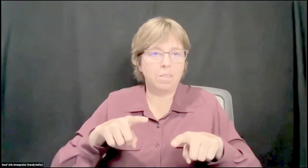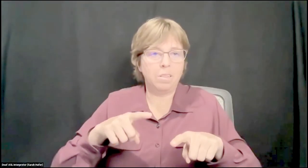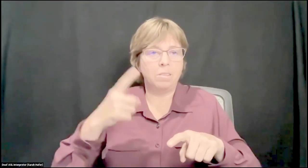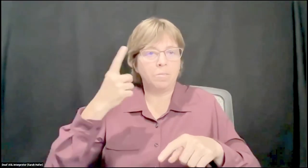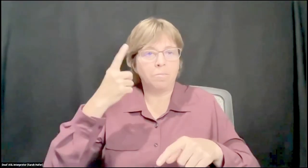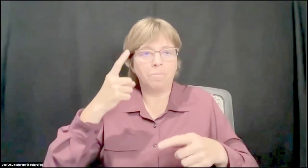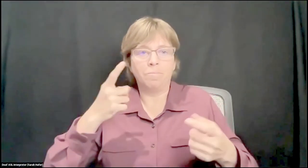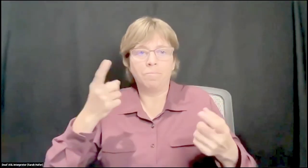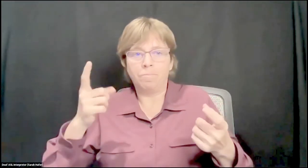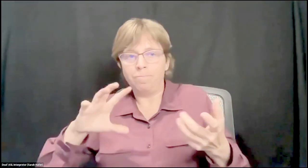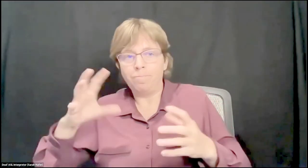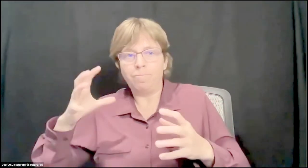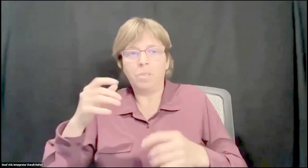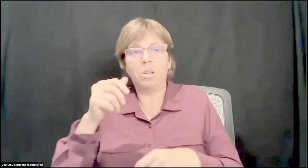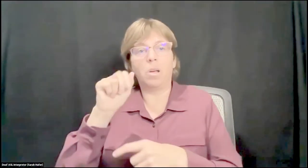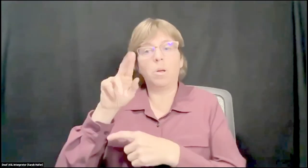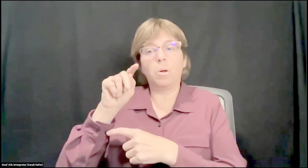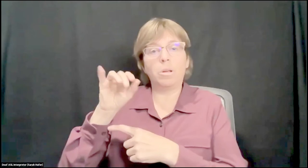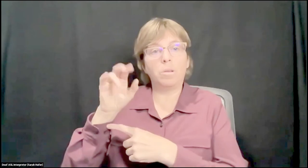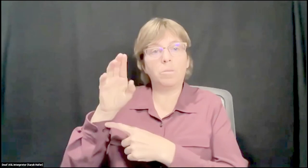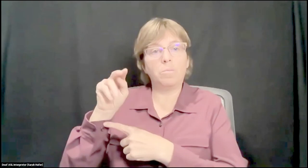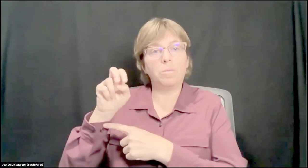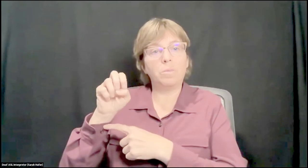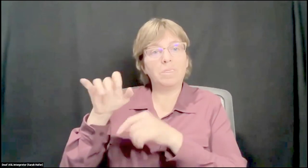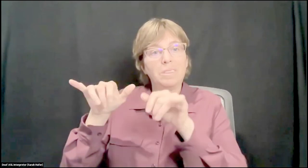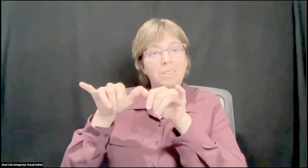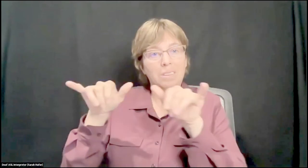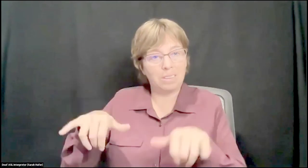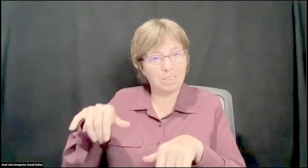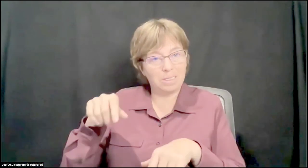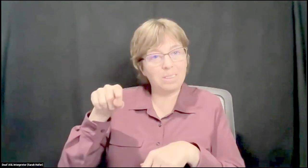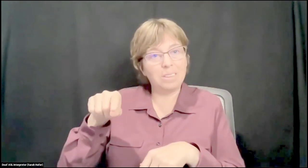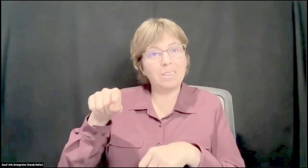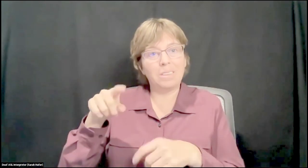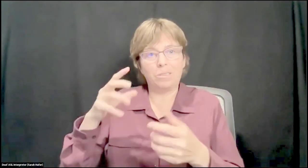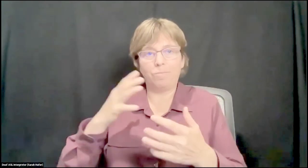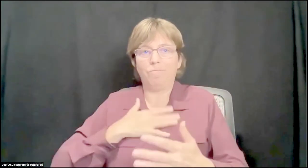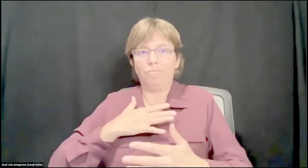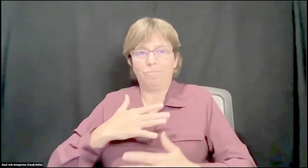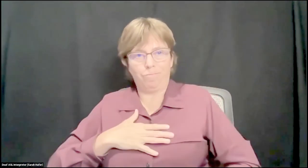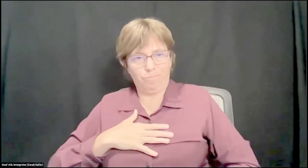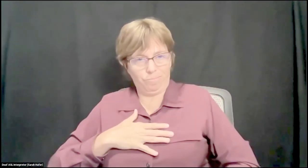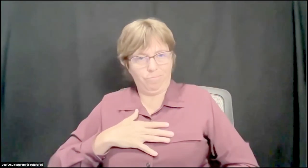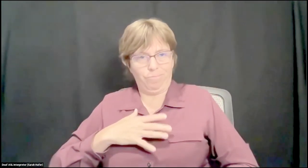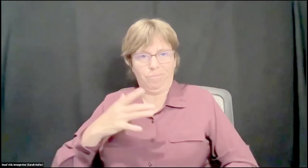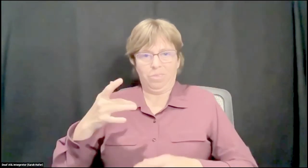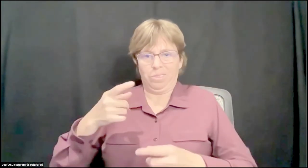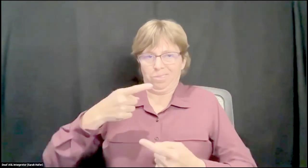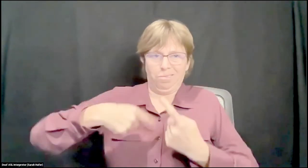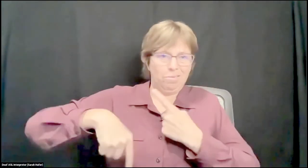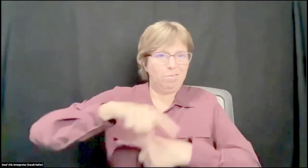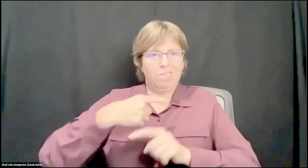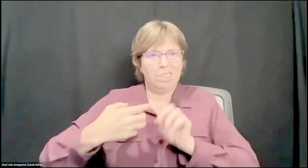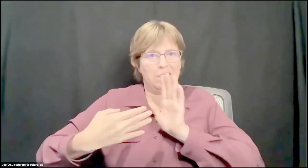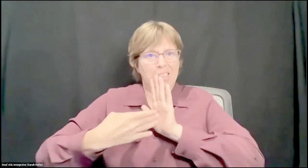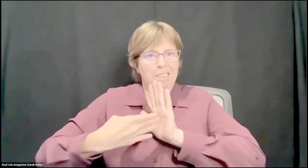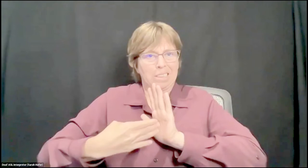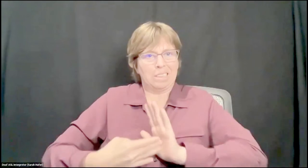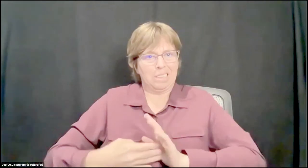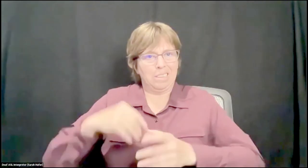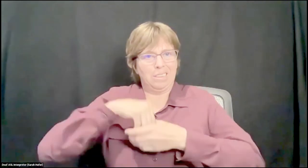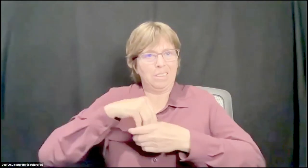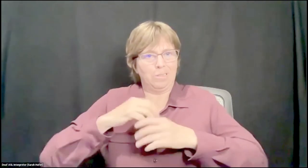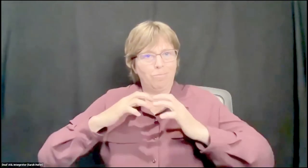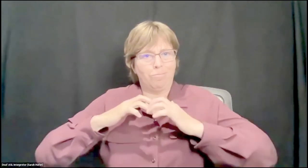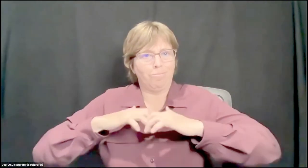mistake, being confused, and that can cause inflammation and damage around the body. So there's quite a range there, and